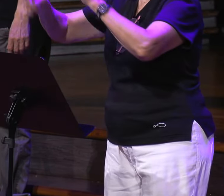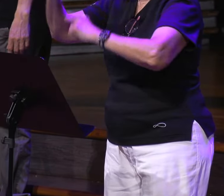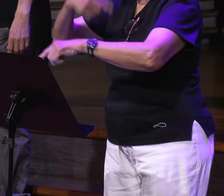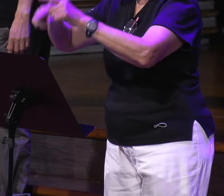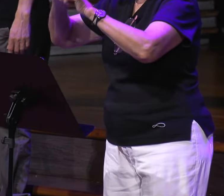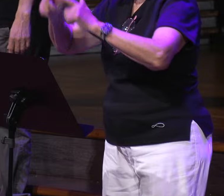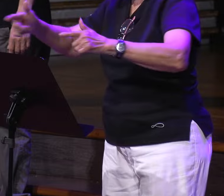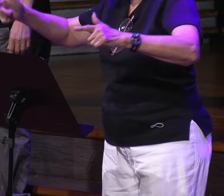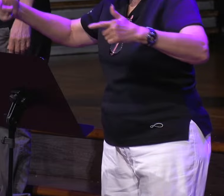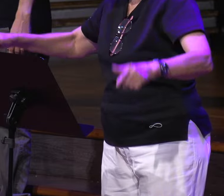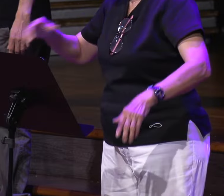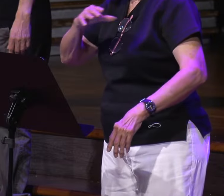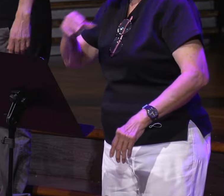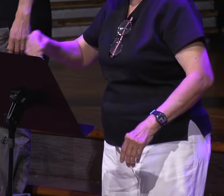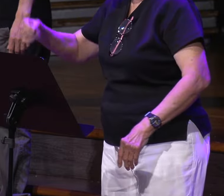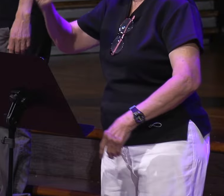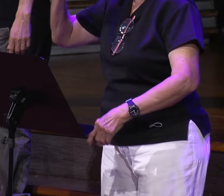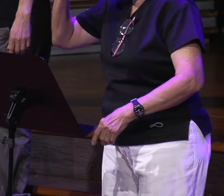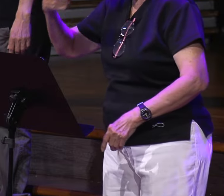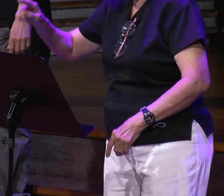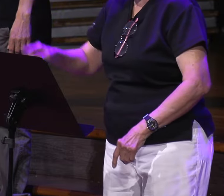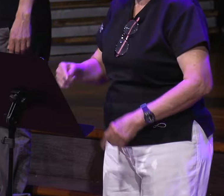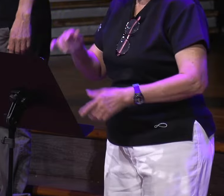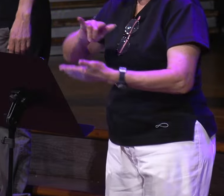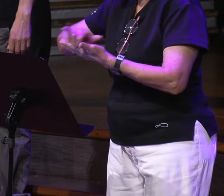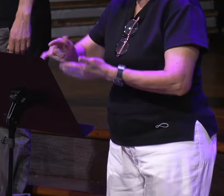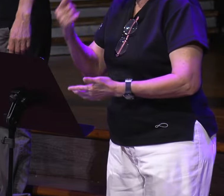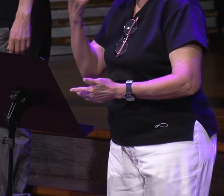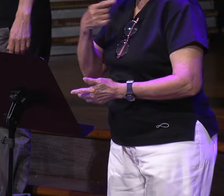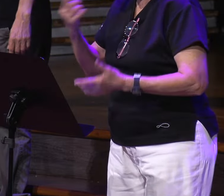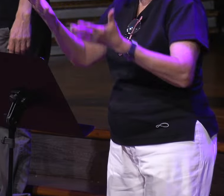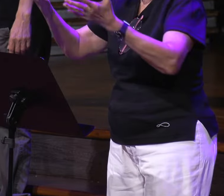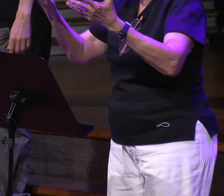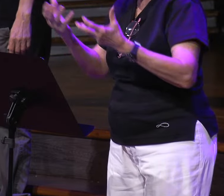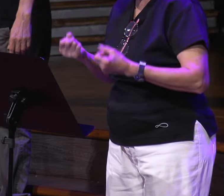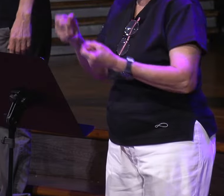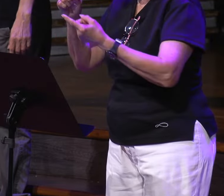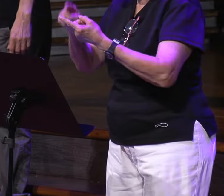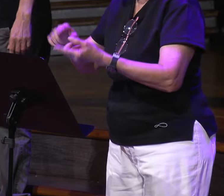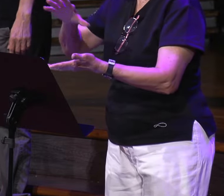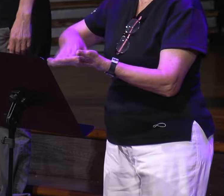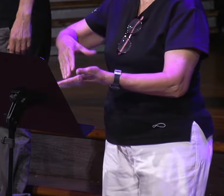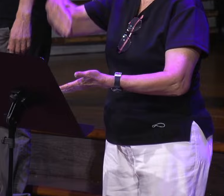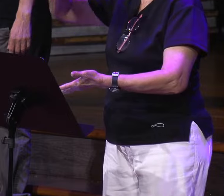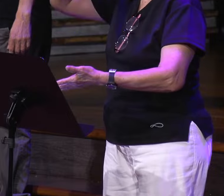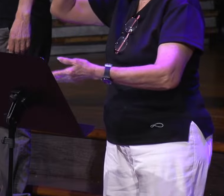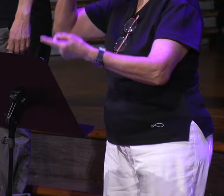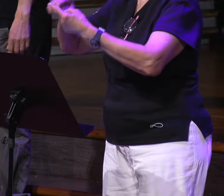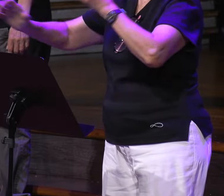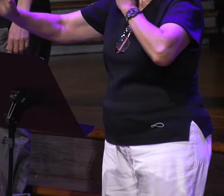Thank you for sign language and for those who want to learn to communicate with us